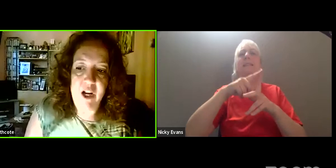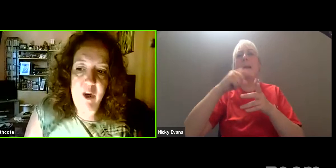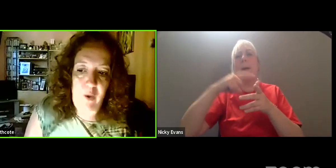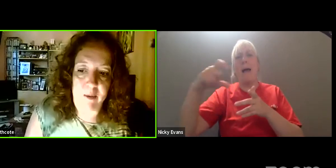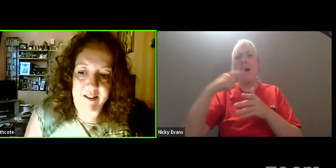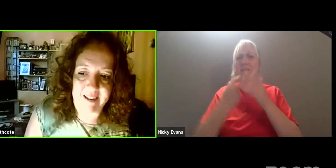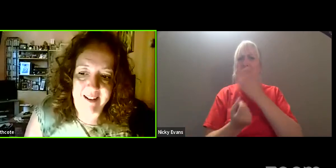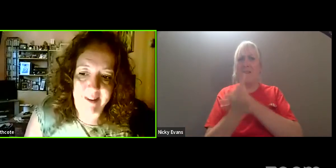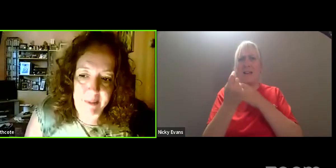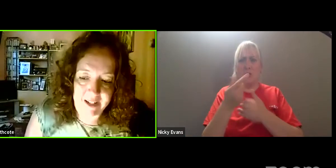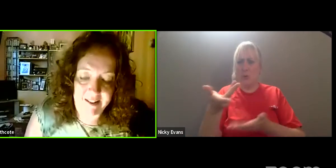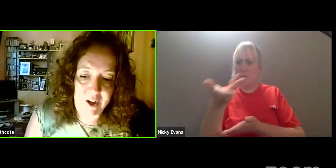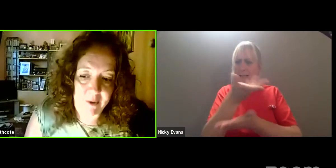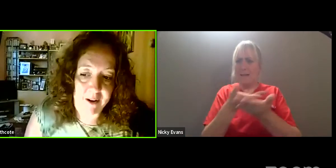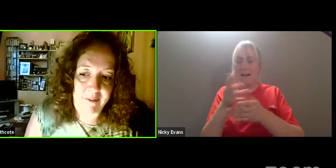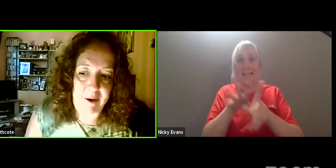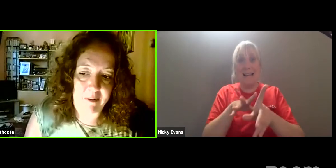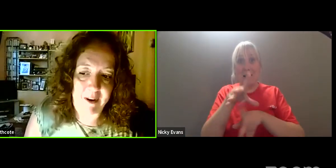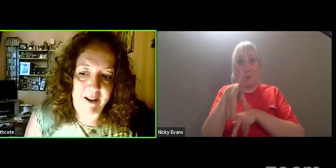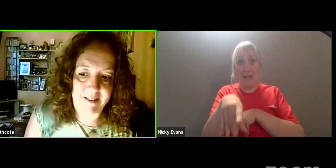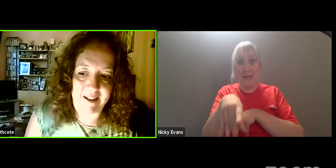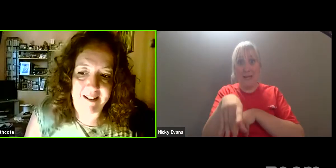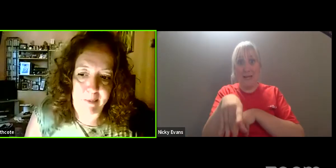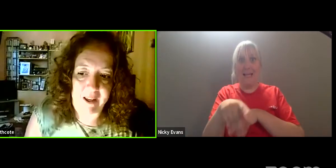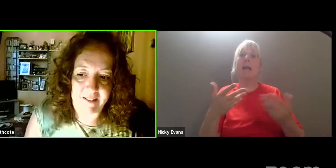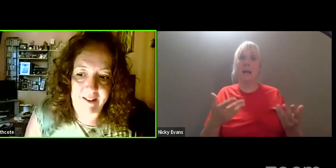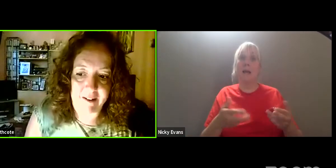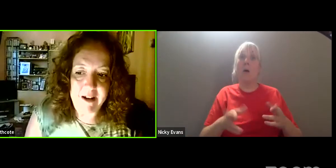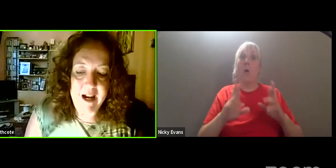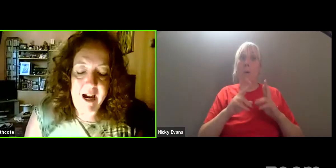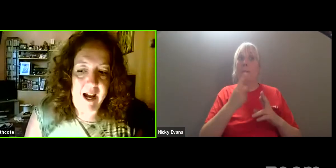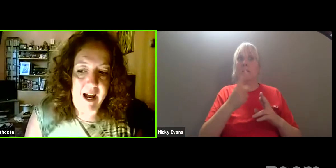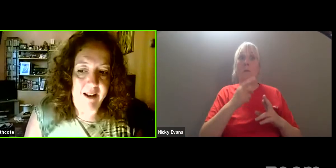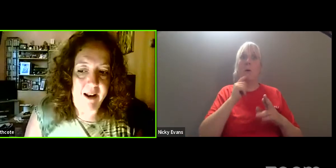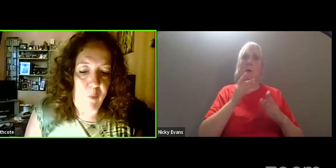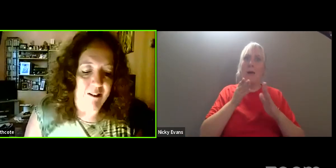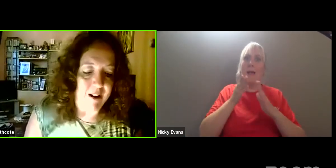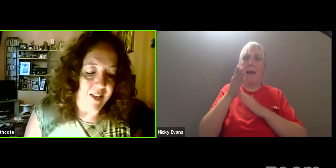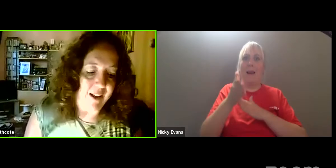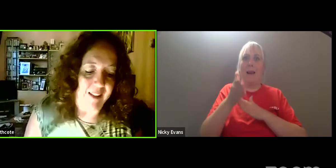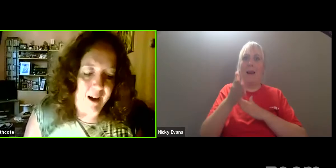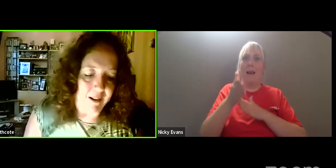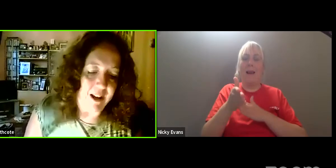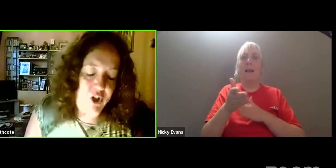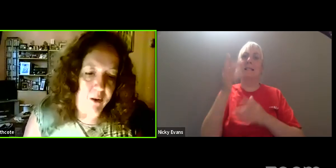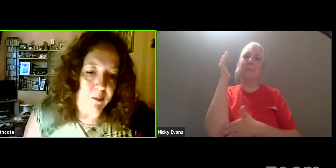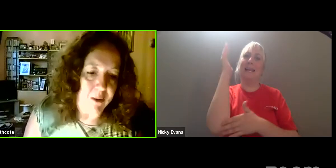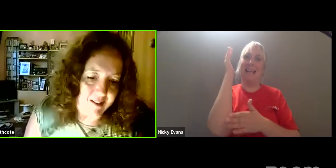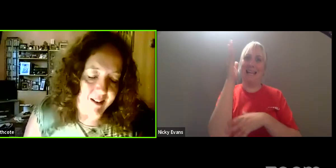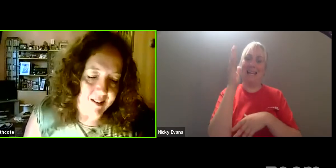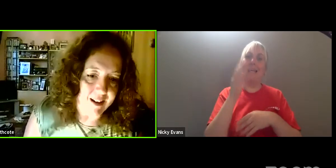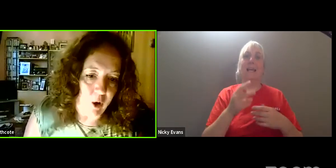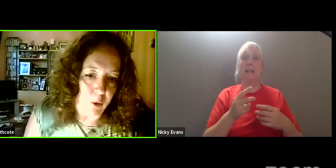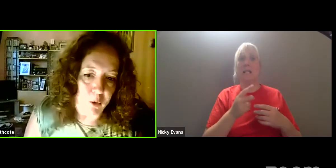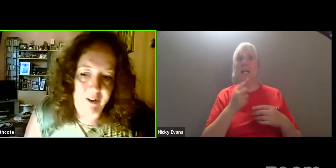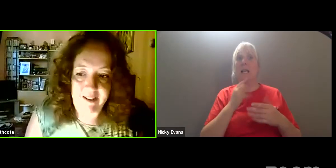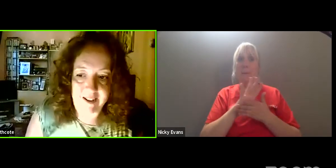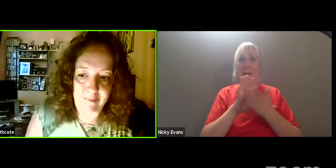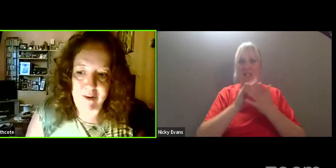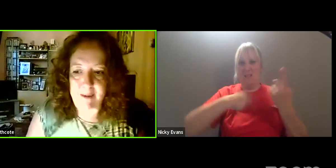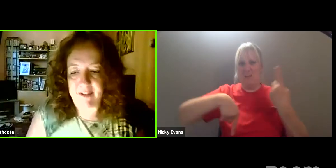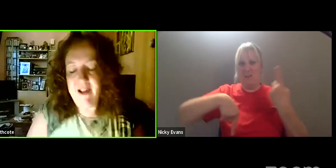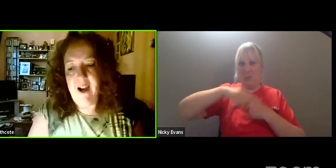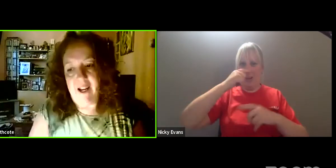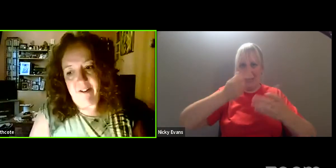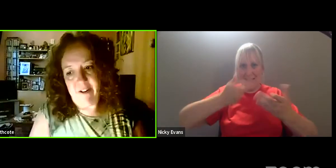which we hope to send somebody to and hope to send a speaker to, and where I think that issue can be discussed in a lot more detail